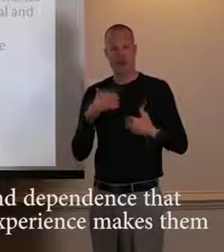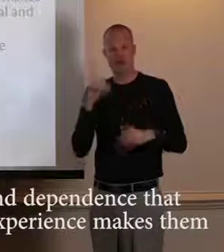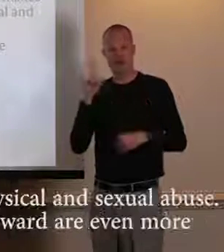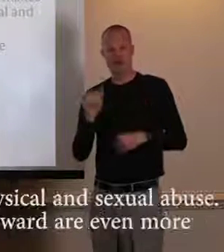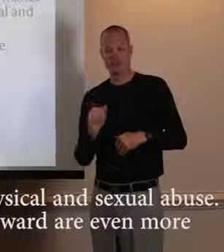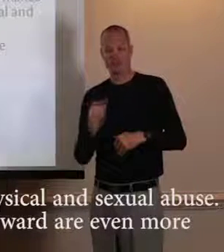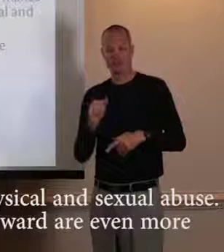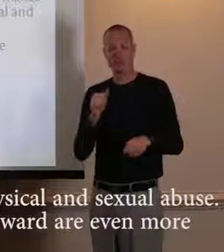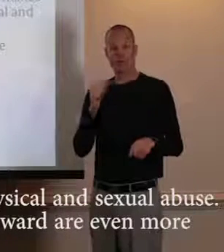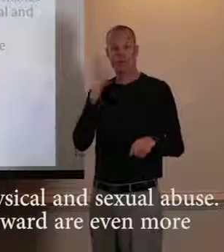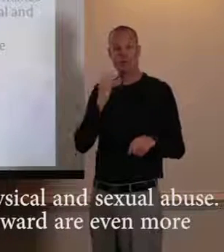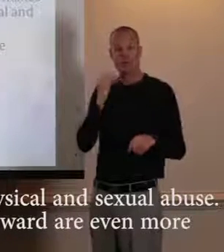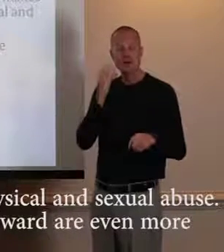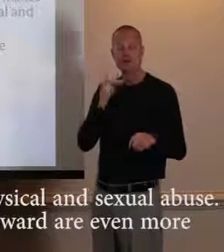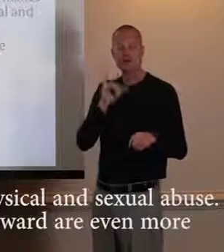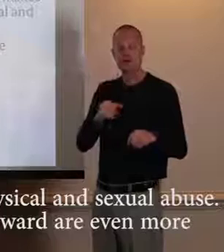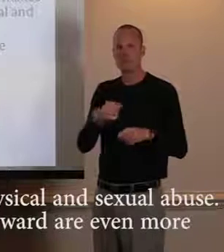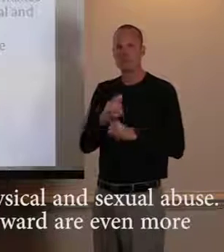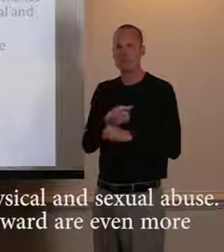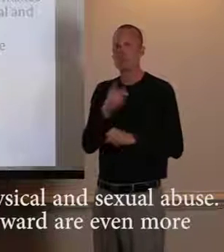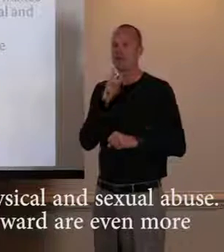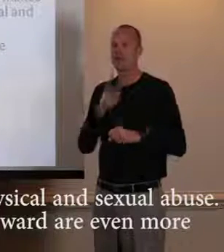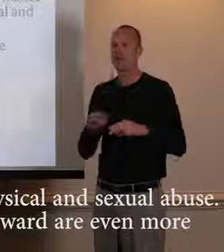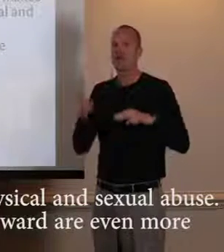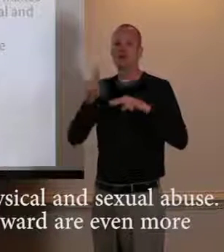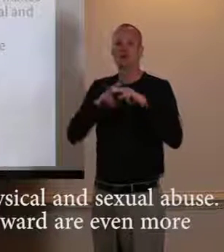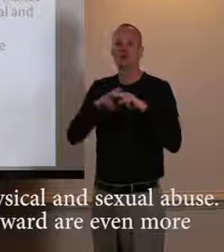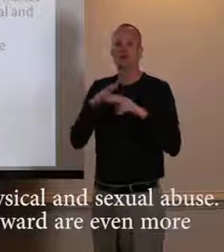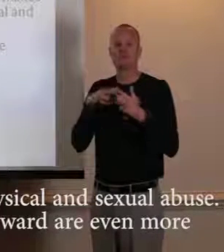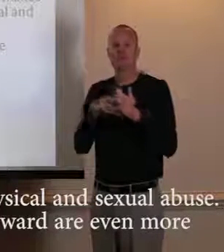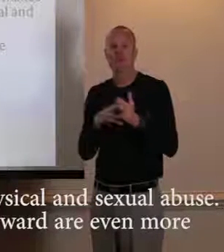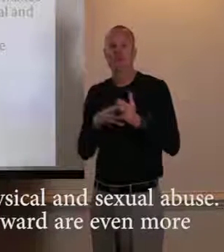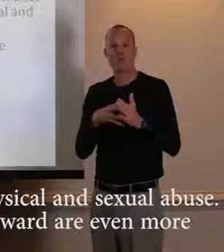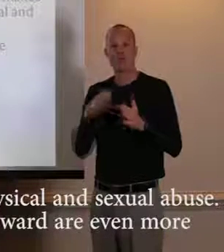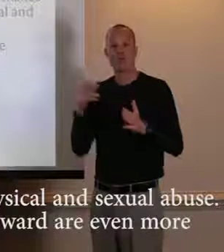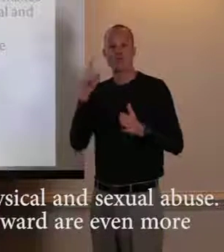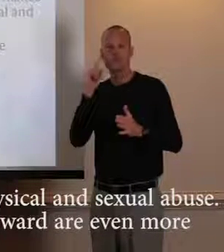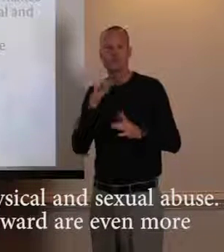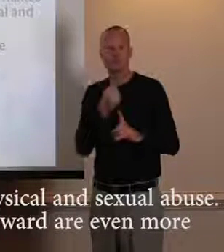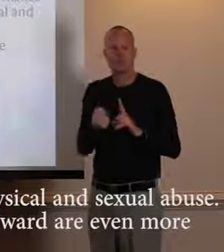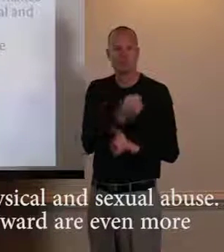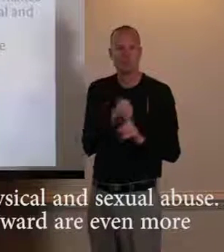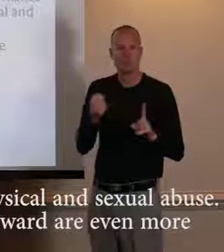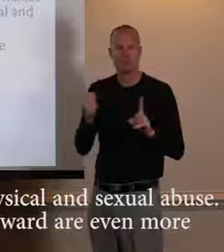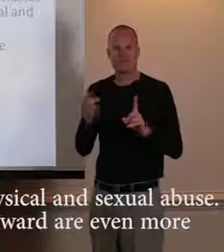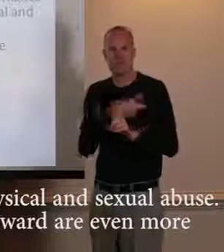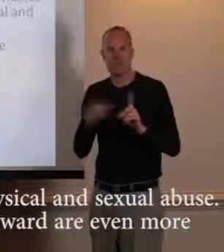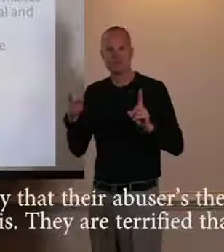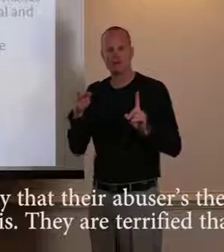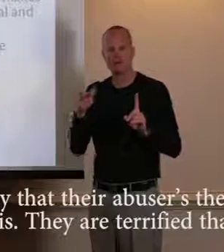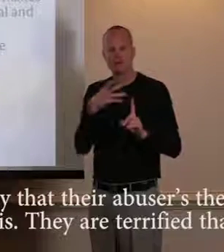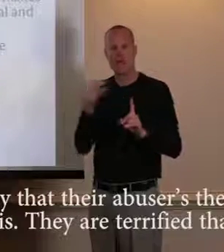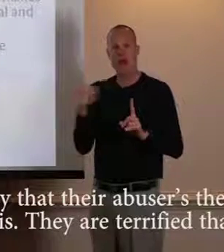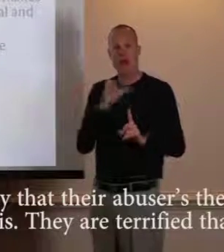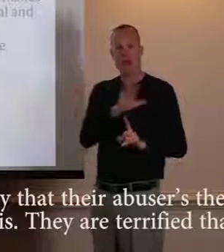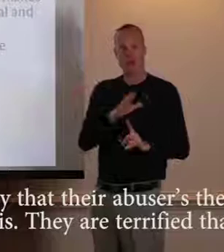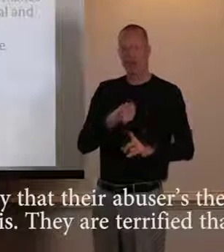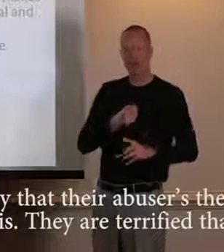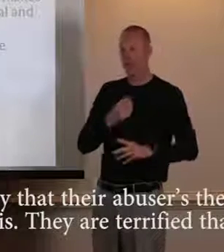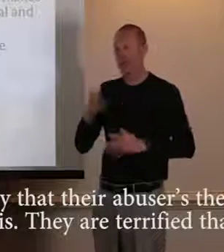them increasingly vulnerable to physical and sexual abuse. And then their fears of coming forward are even more complicated